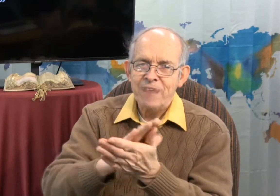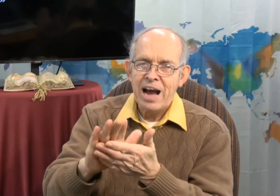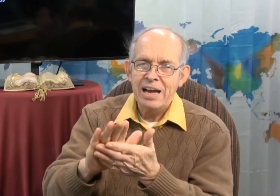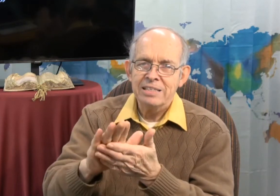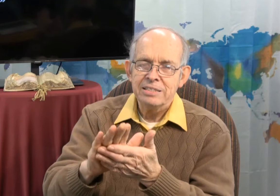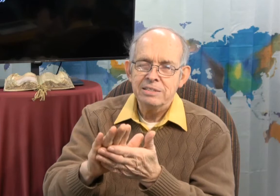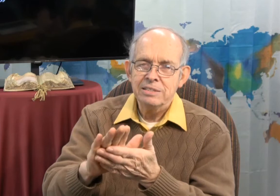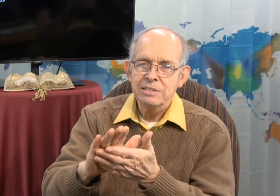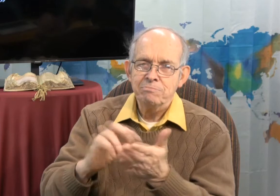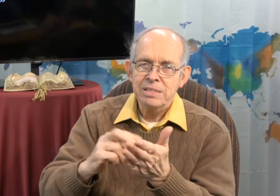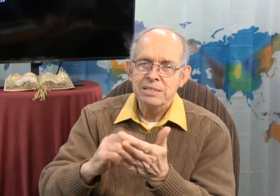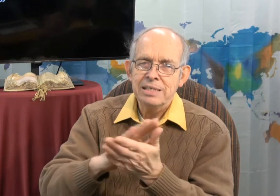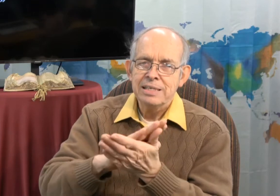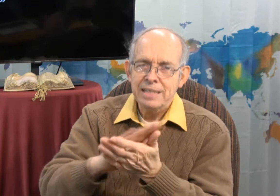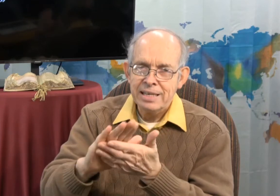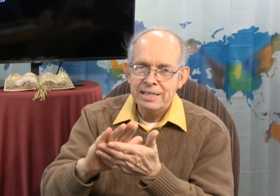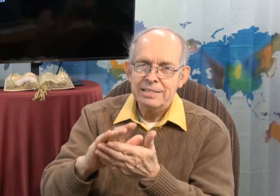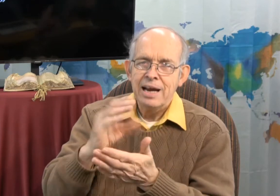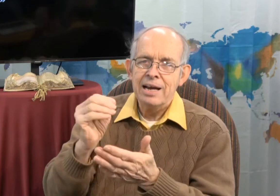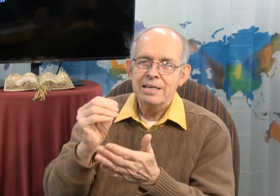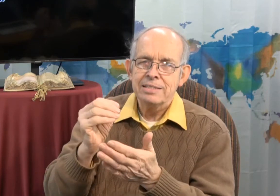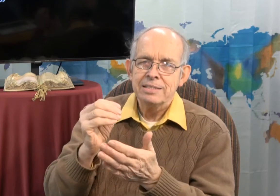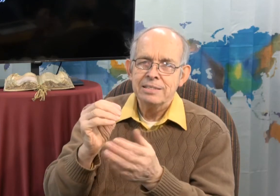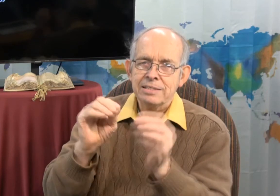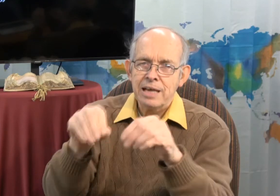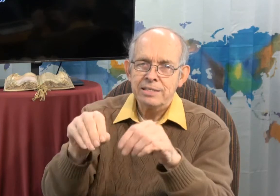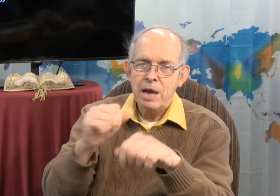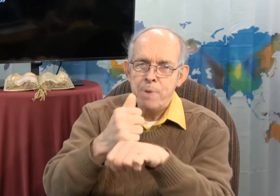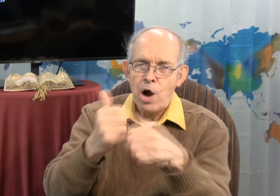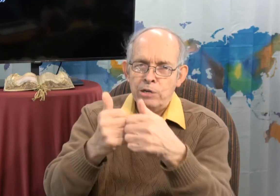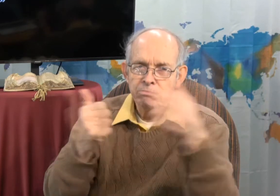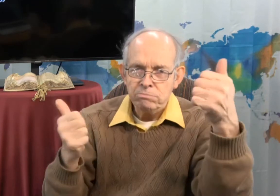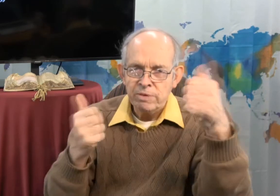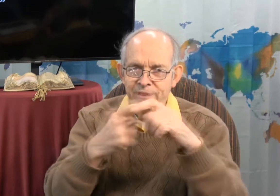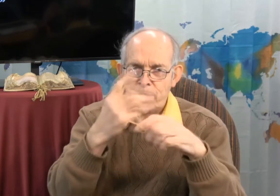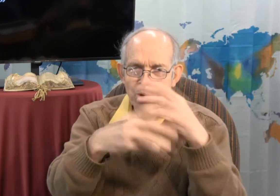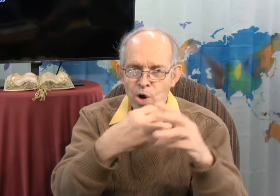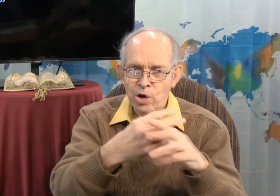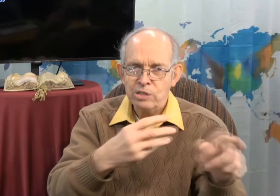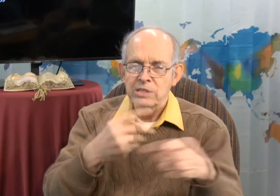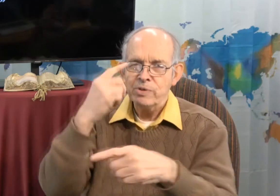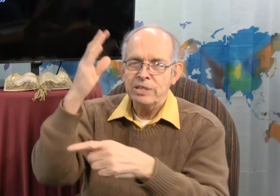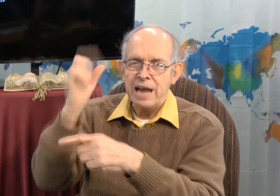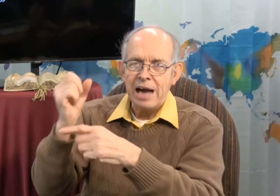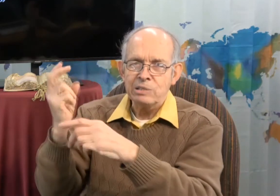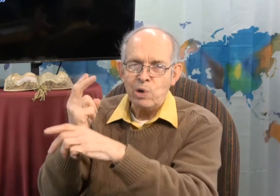Sanctify me, clean and set apart the word. God's